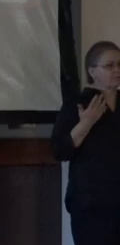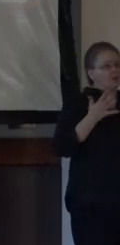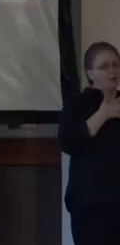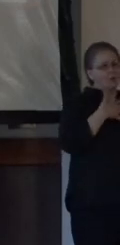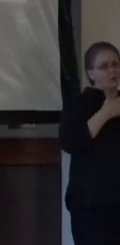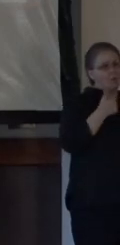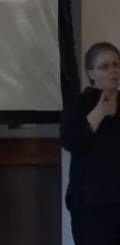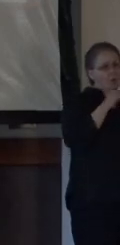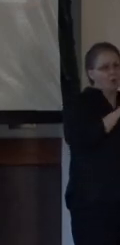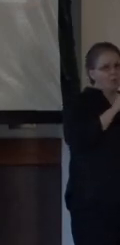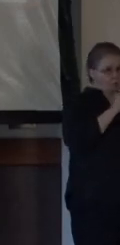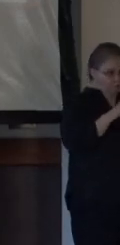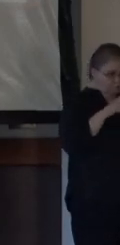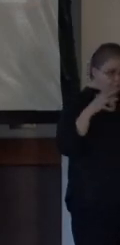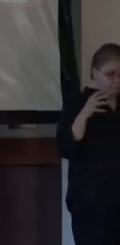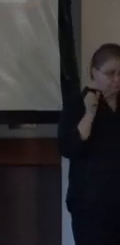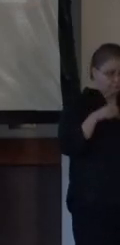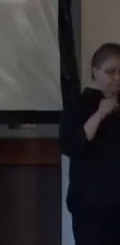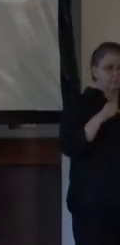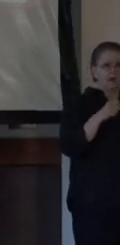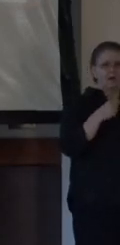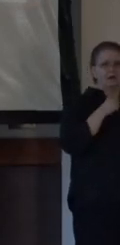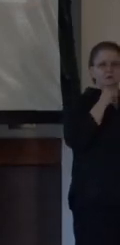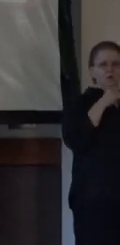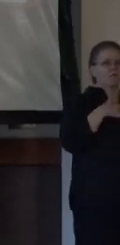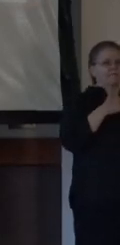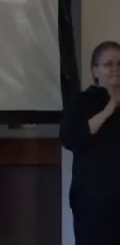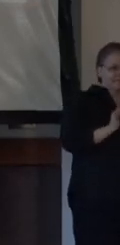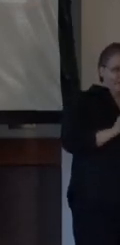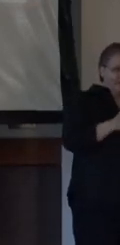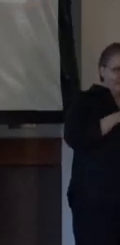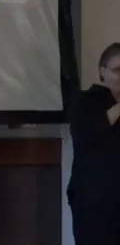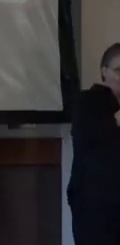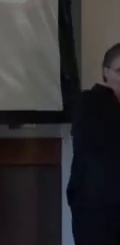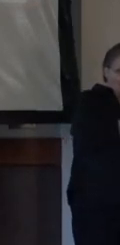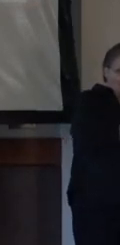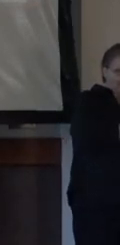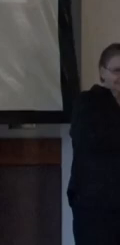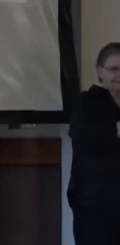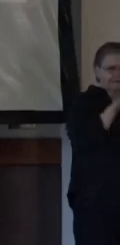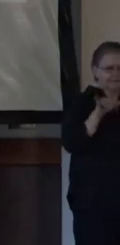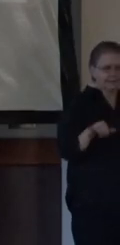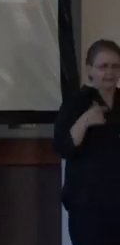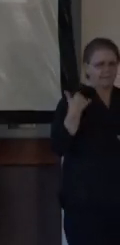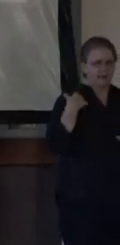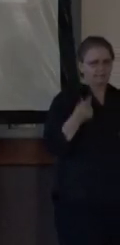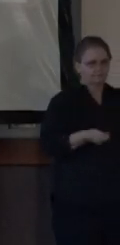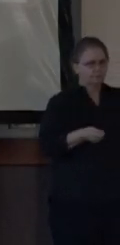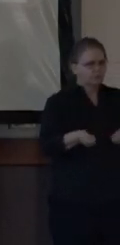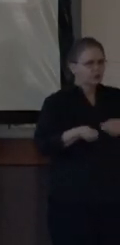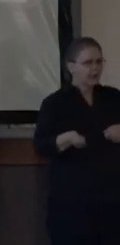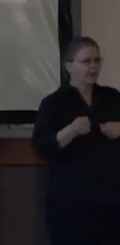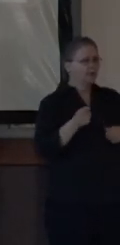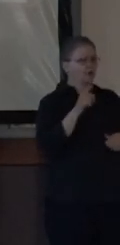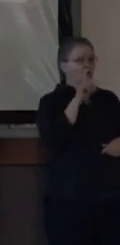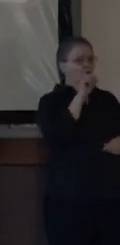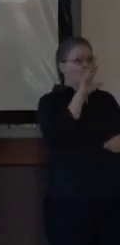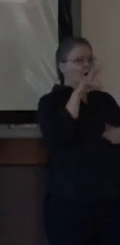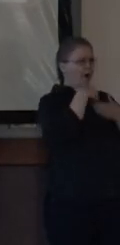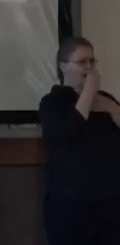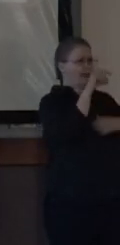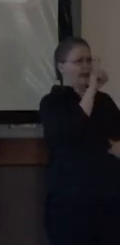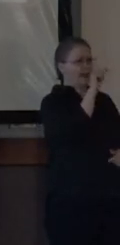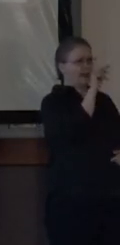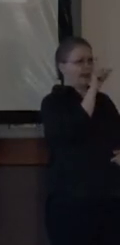although I work a ton, I don't feel like I'm working the same way I did when I was a janitor or when I was a landscaper.